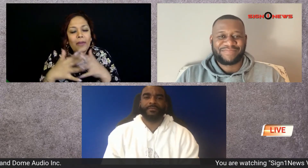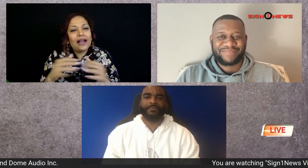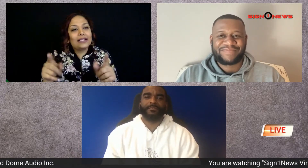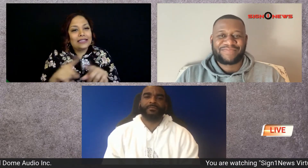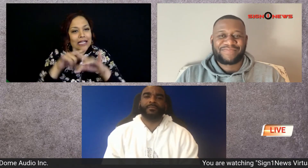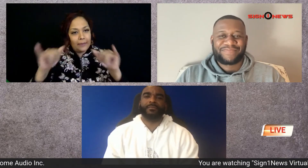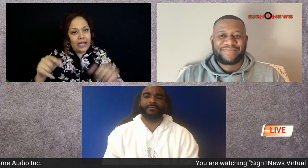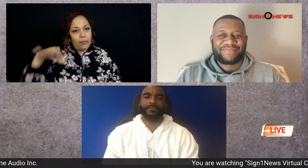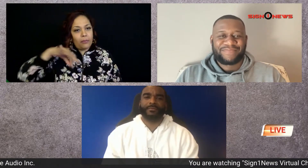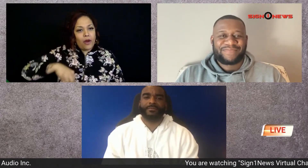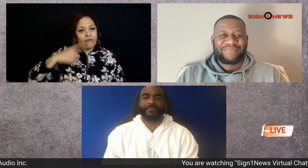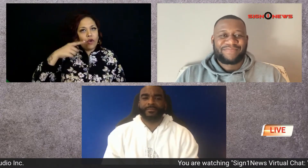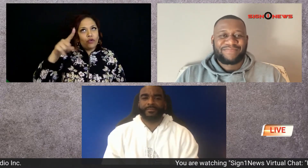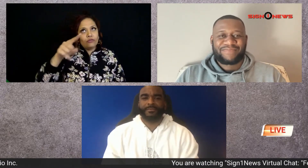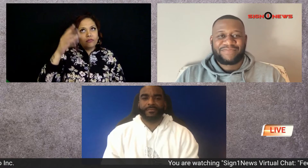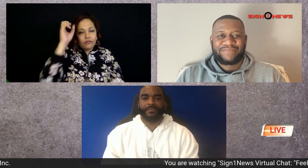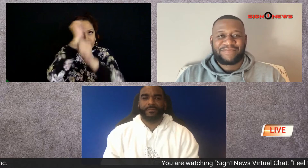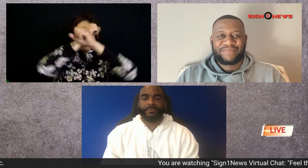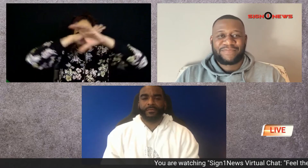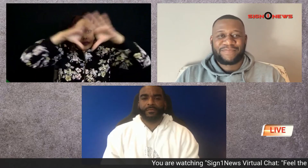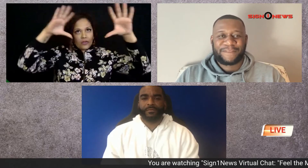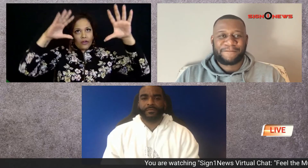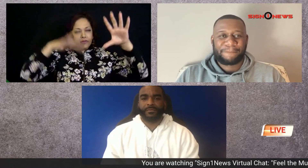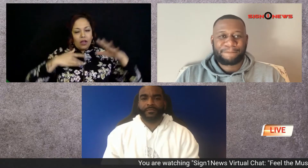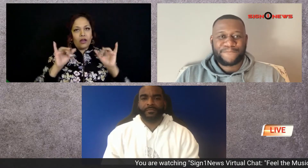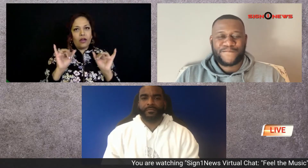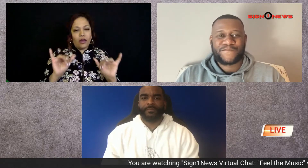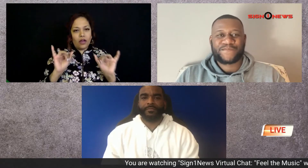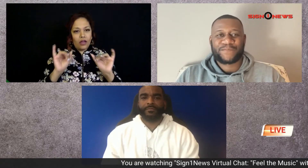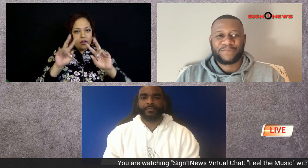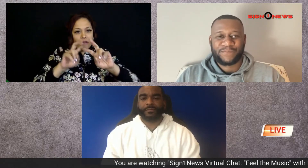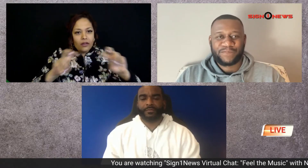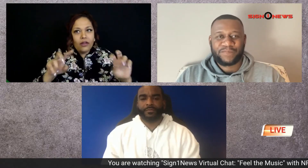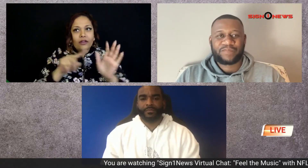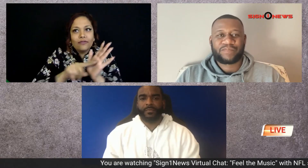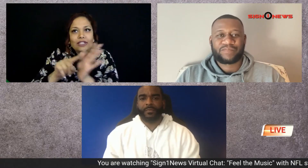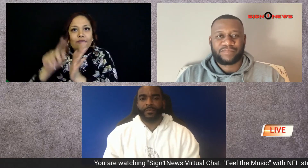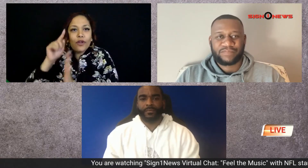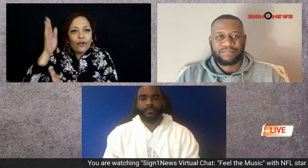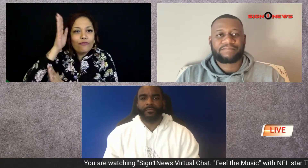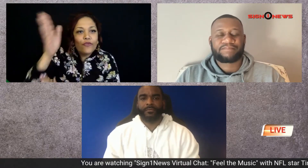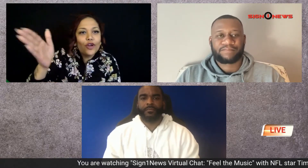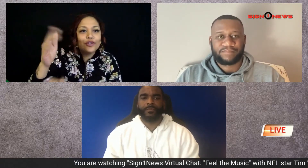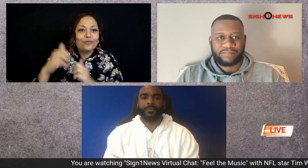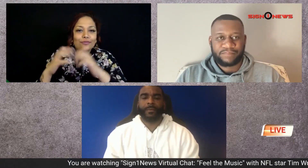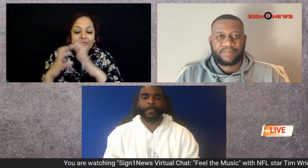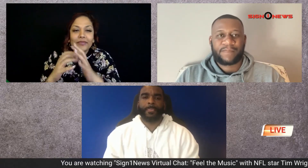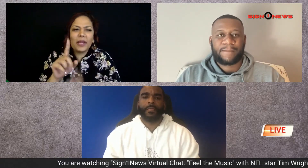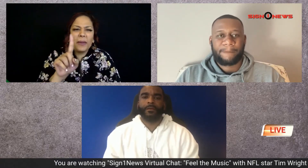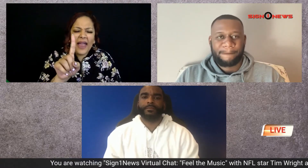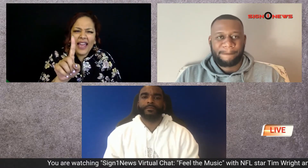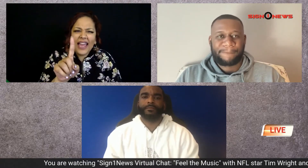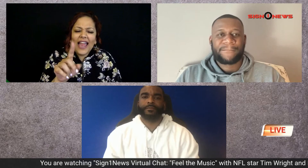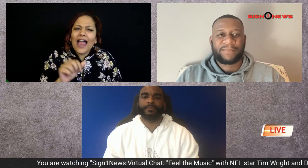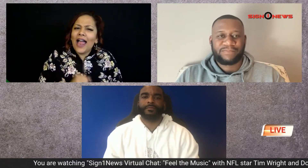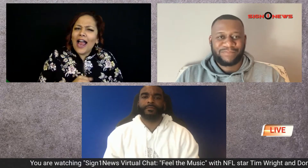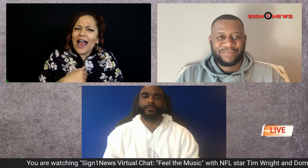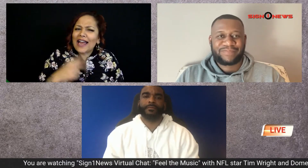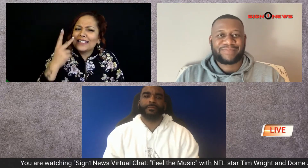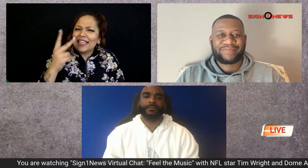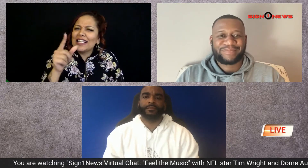Wow. So you were playing football, and also as a benefit of that, you had a vision, for the future.